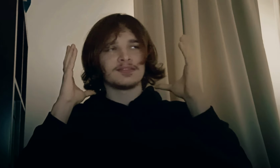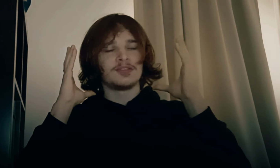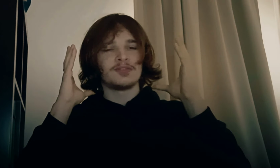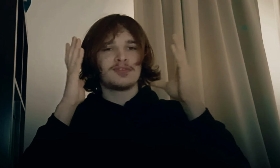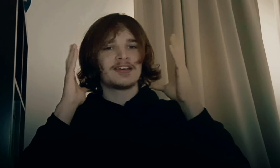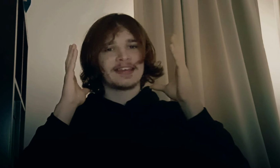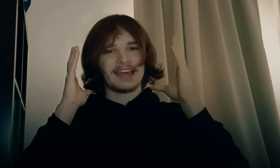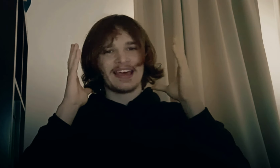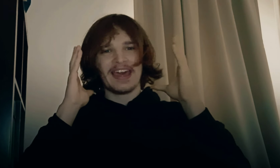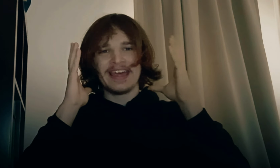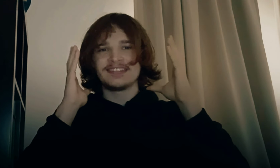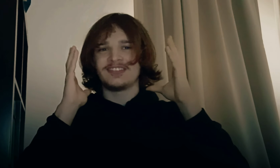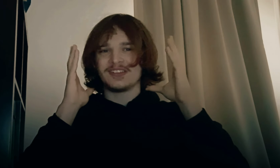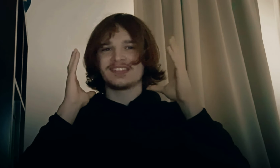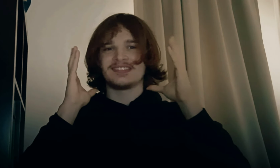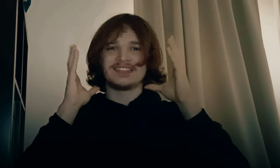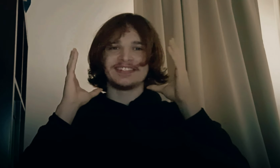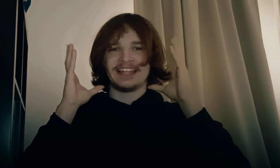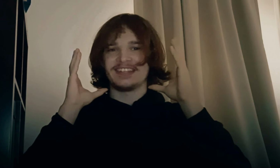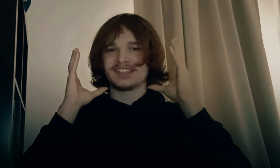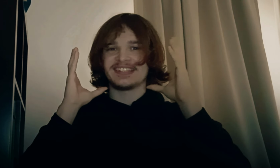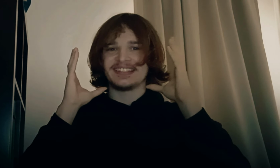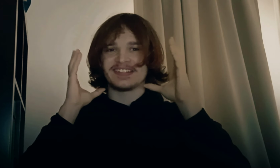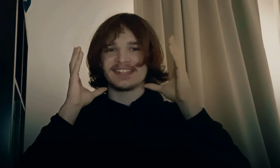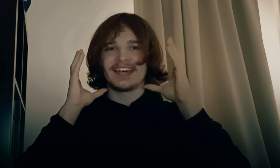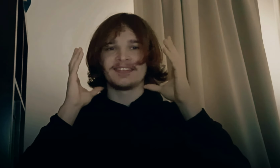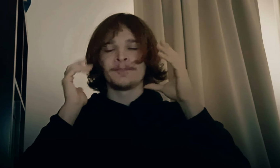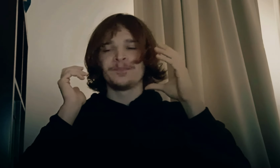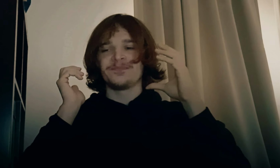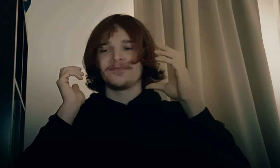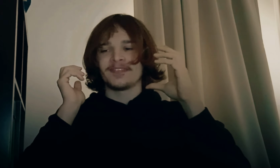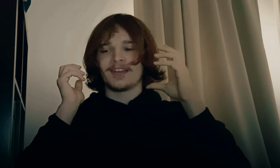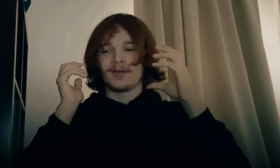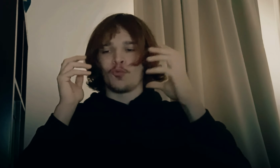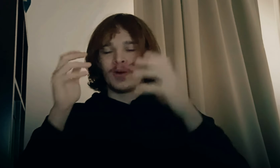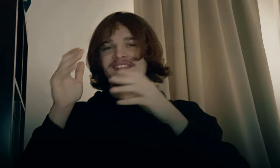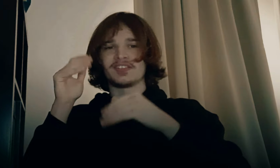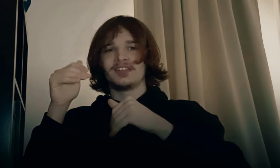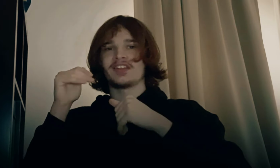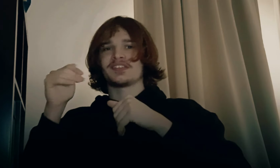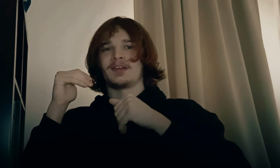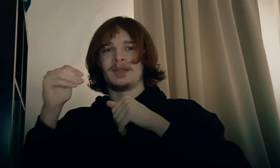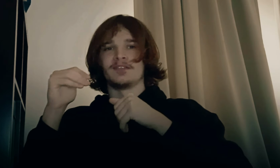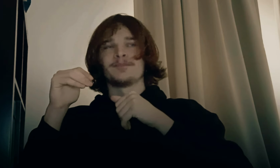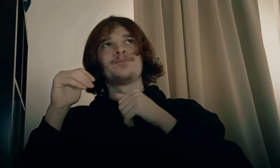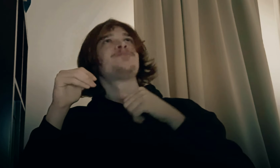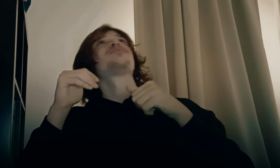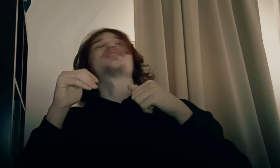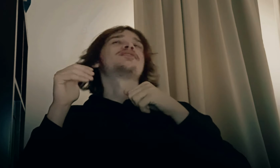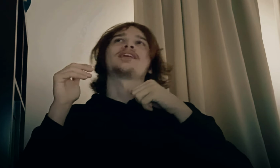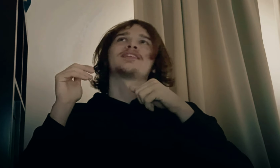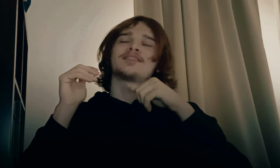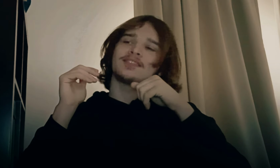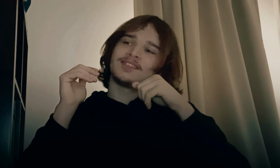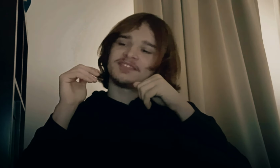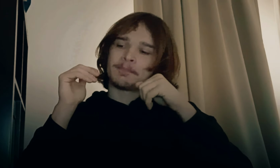you can doesn't understand what stillness I mean. The